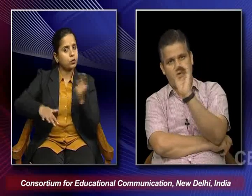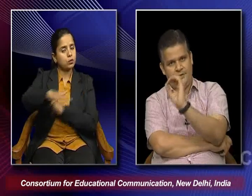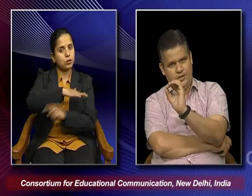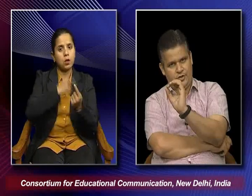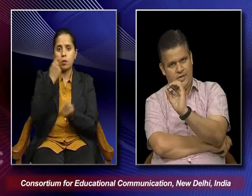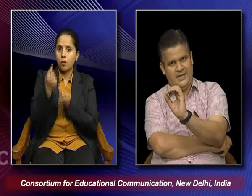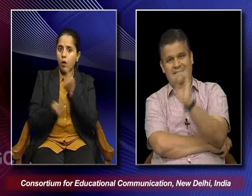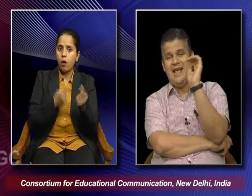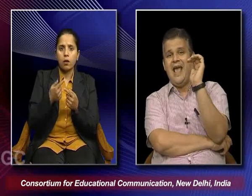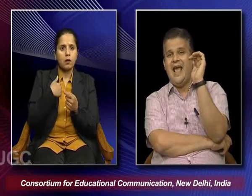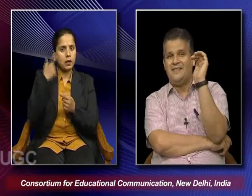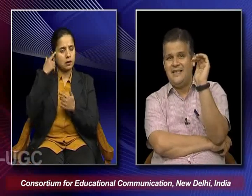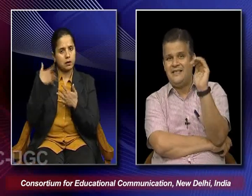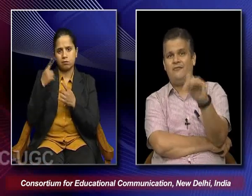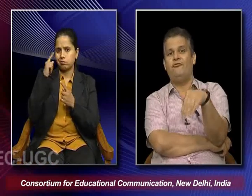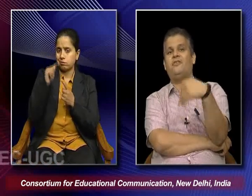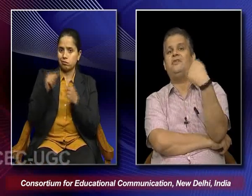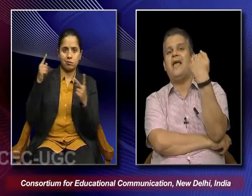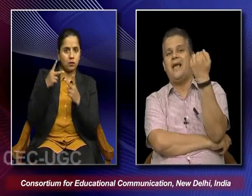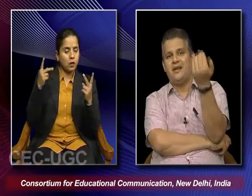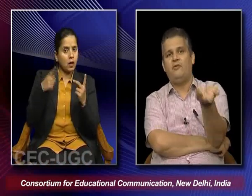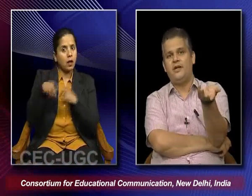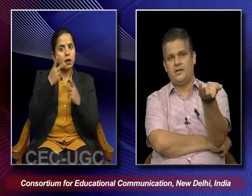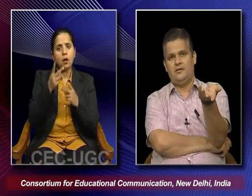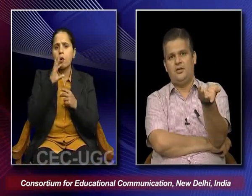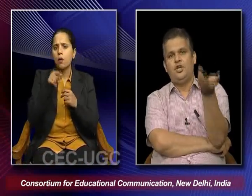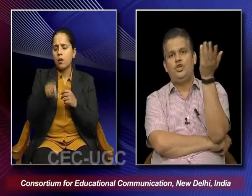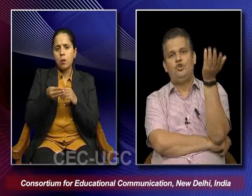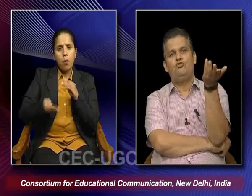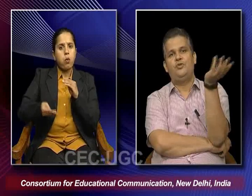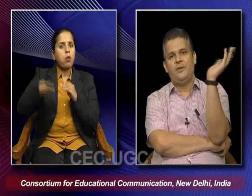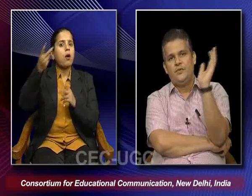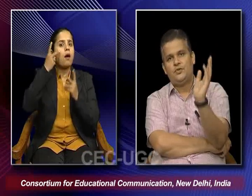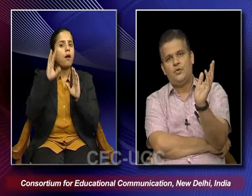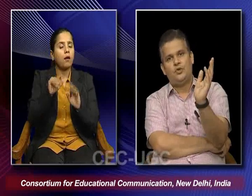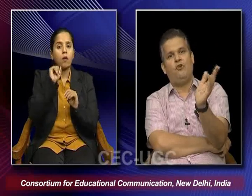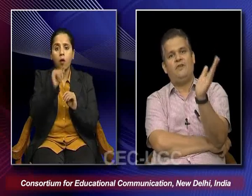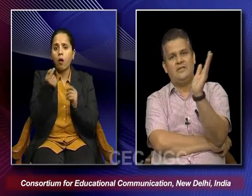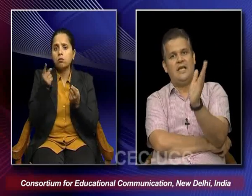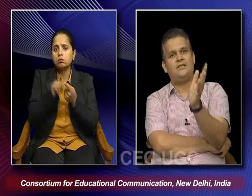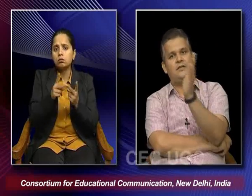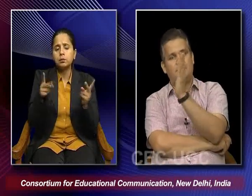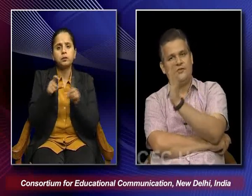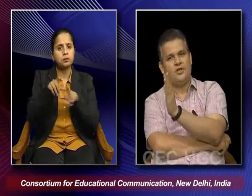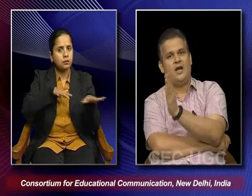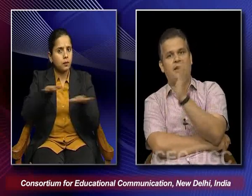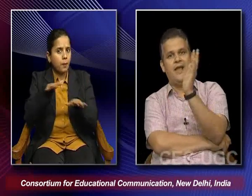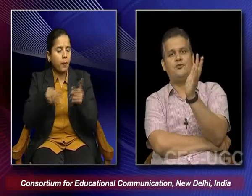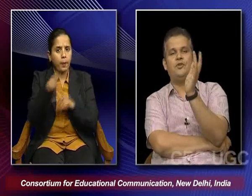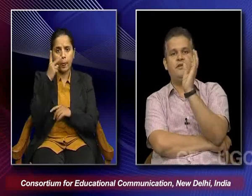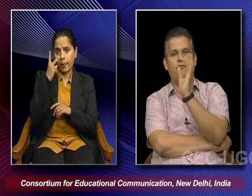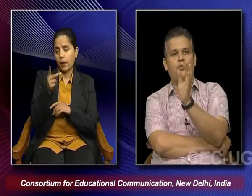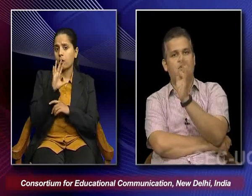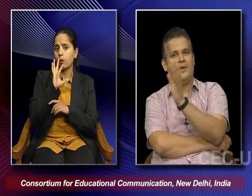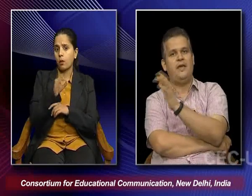political insecurities, and these are further aggravated due to the episodes of disaster which are